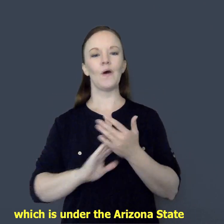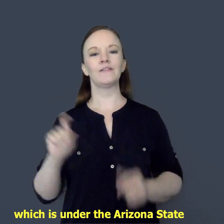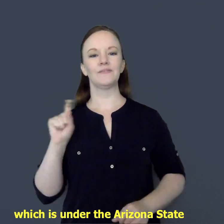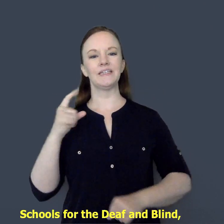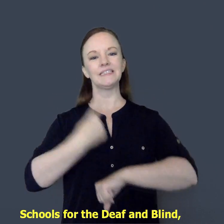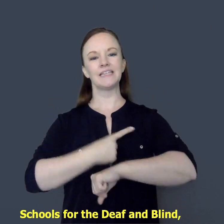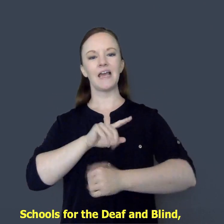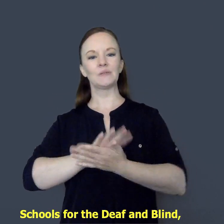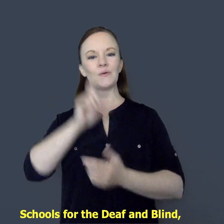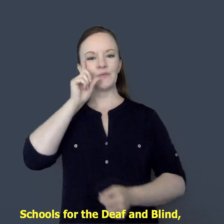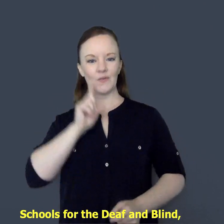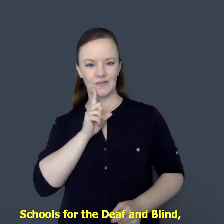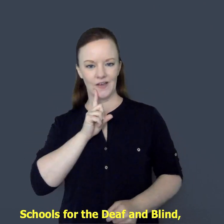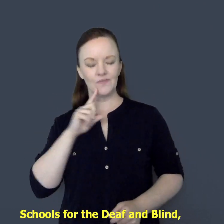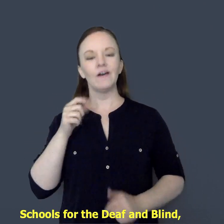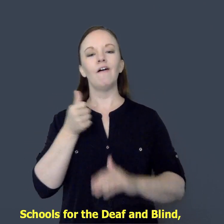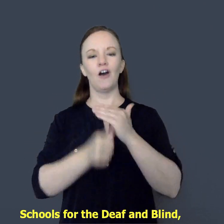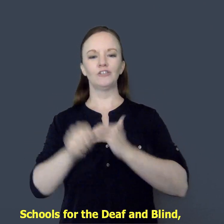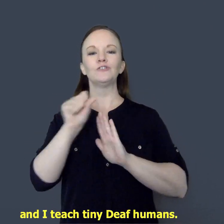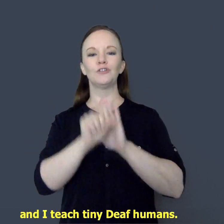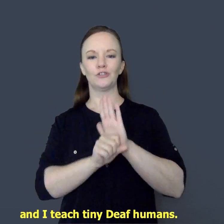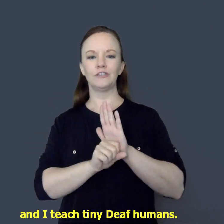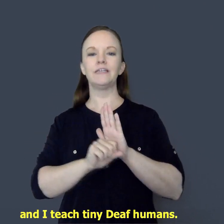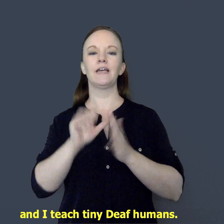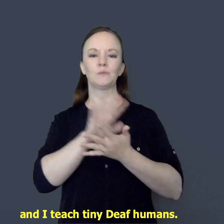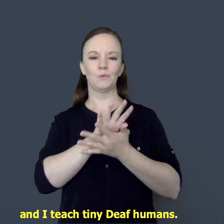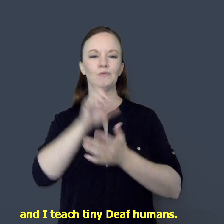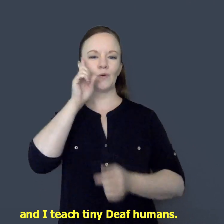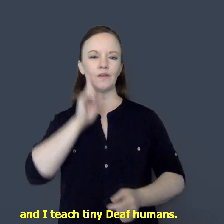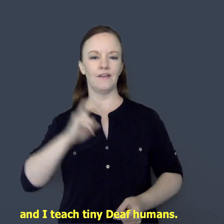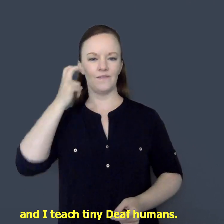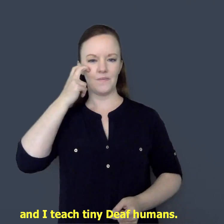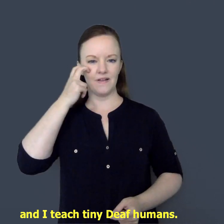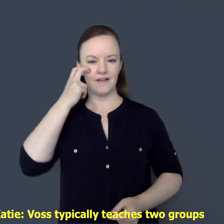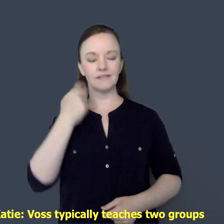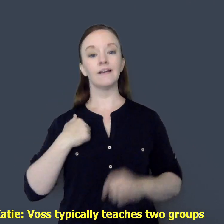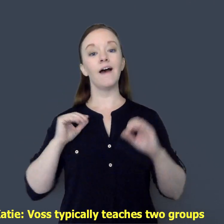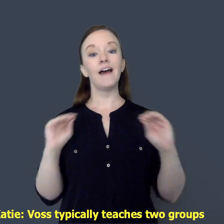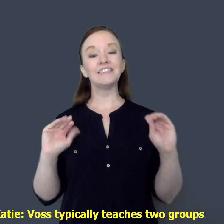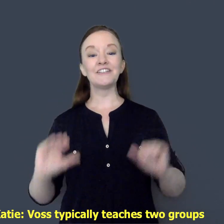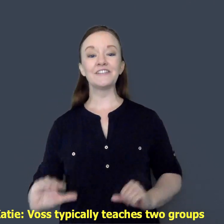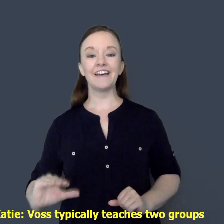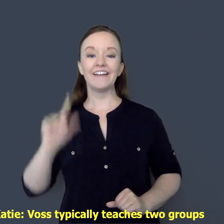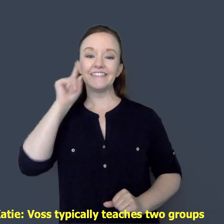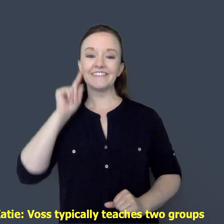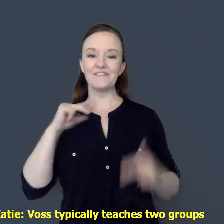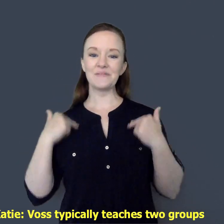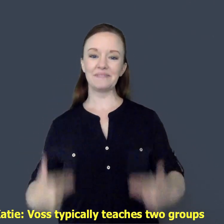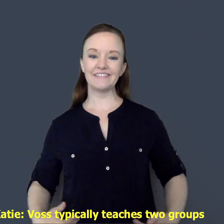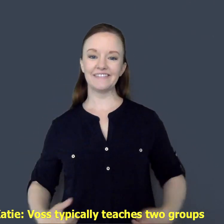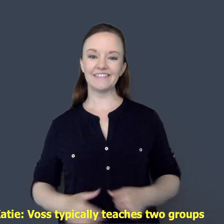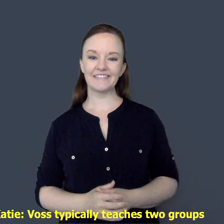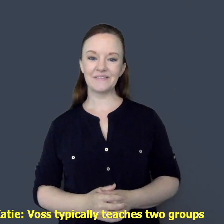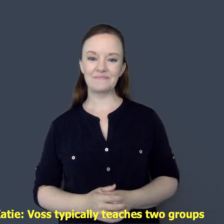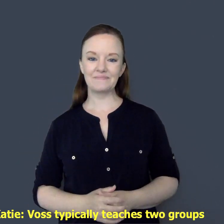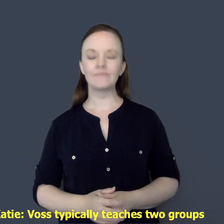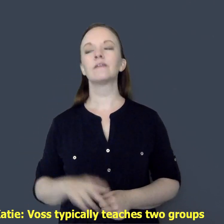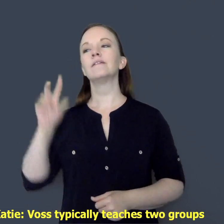State Schools for the Deaf and Blind. And I teach tiny deaf humans. Voss typically teaches two